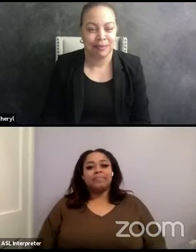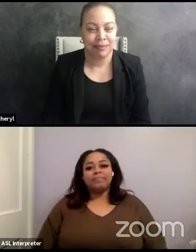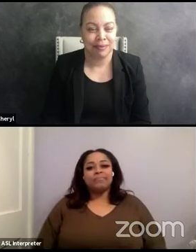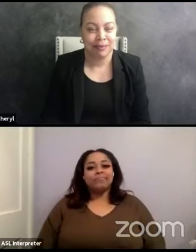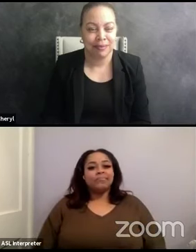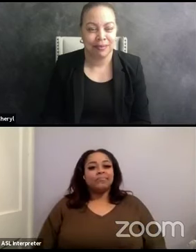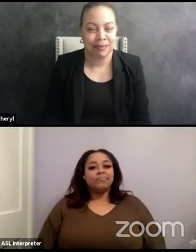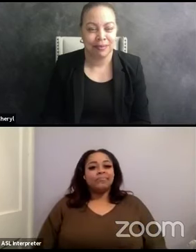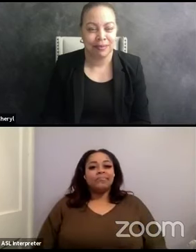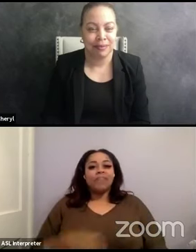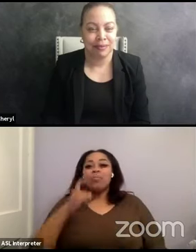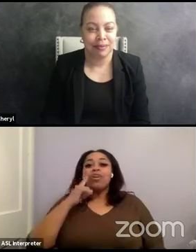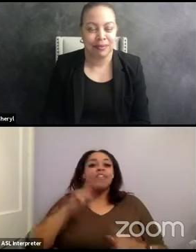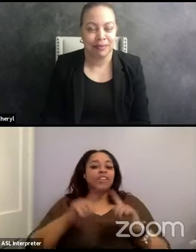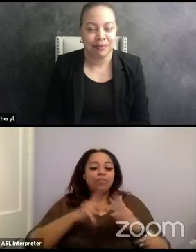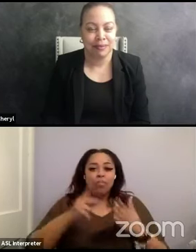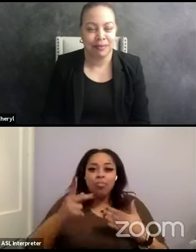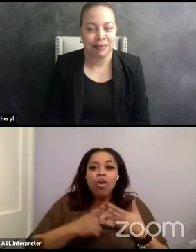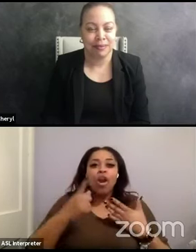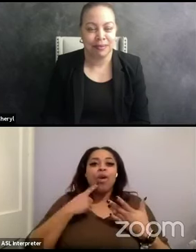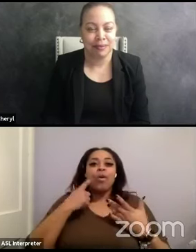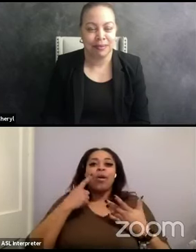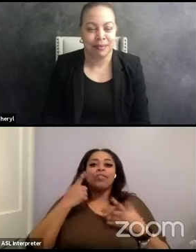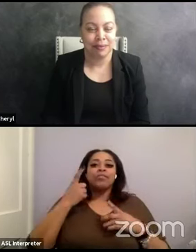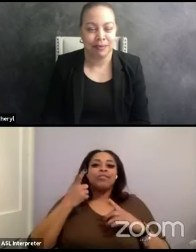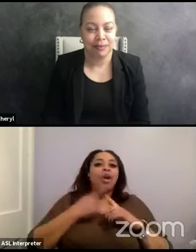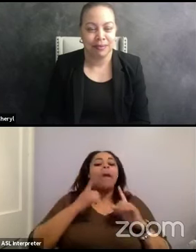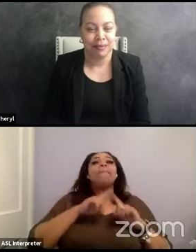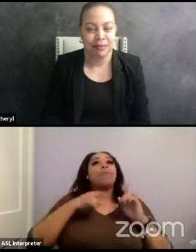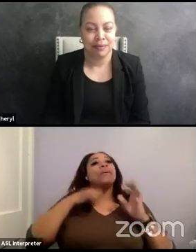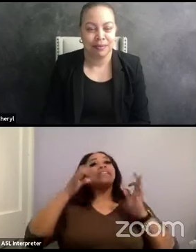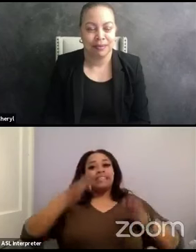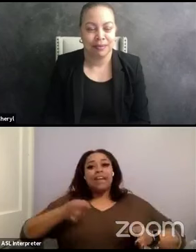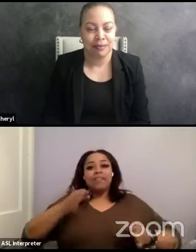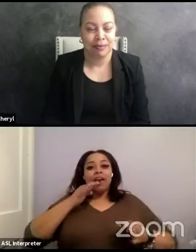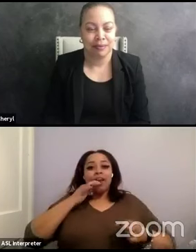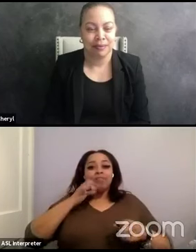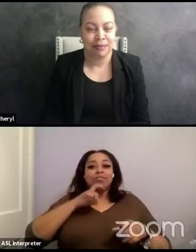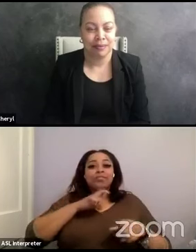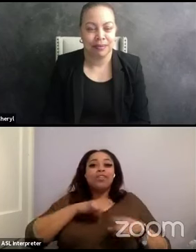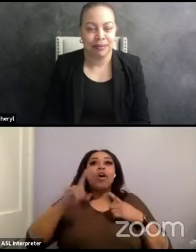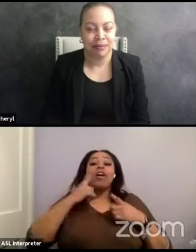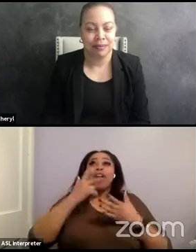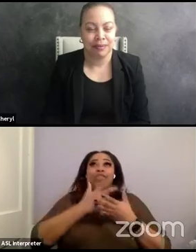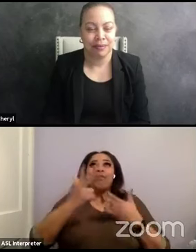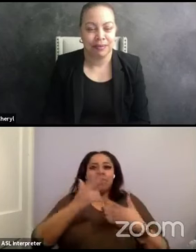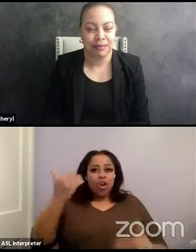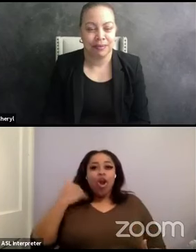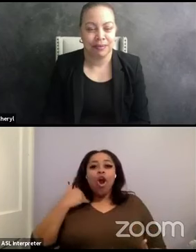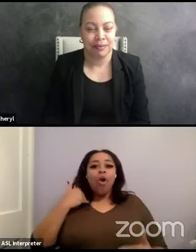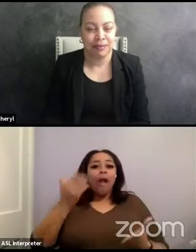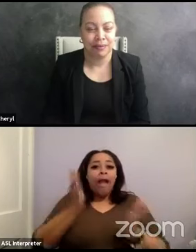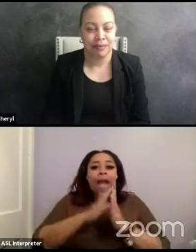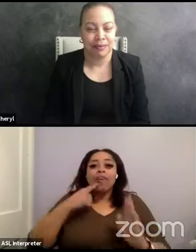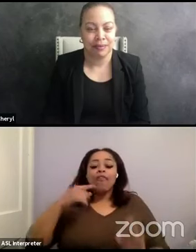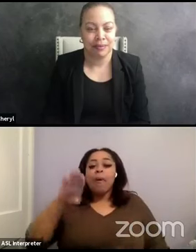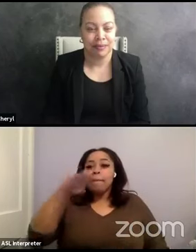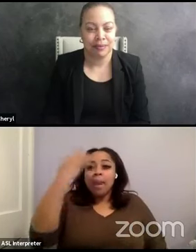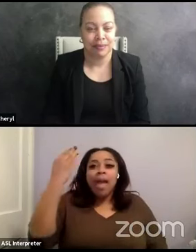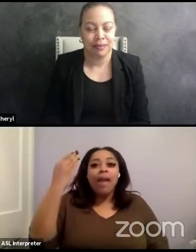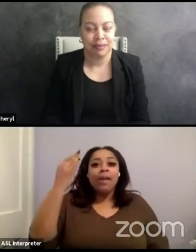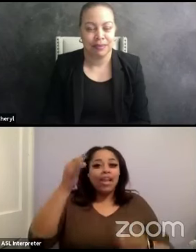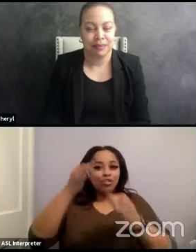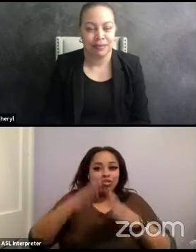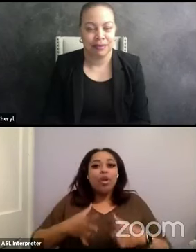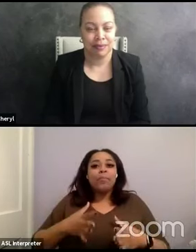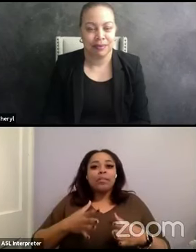I'm looking into programs where we can automate it, but we definitely put a call to action out 3 weeks ago and asking for Black